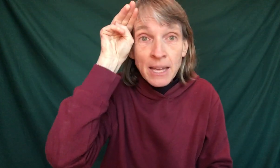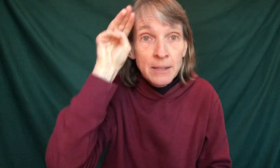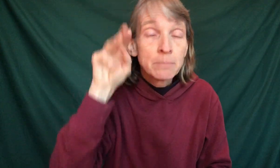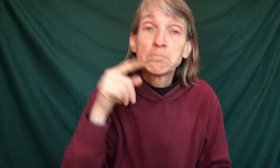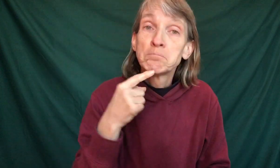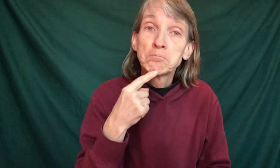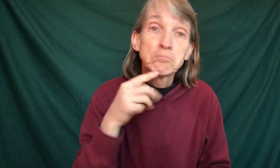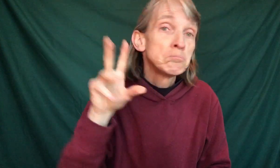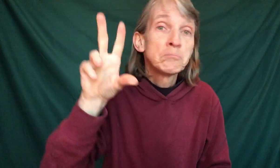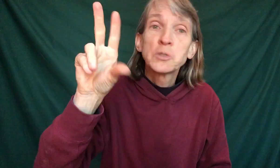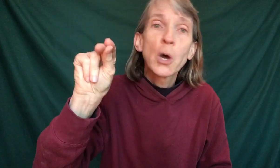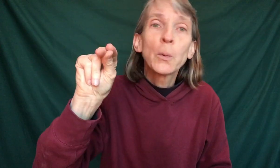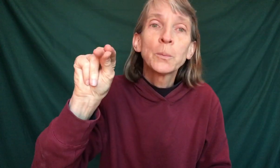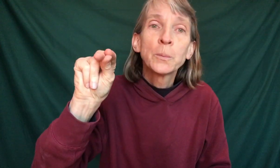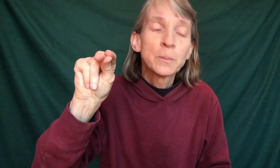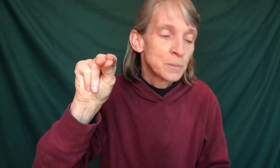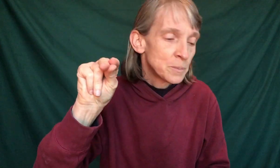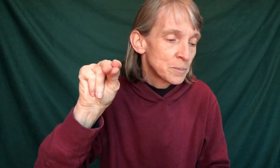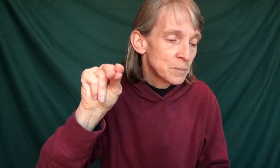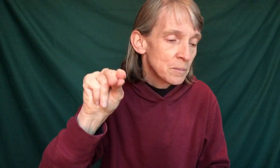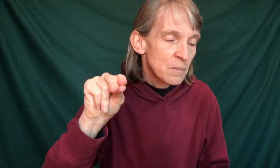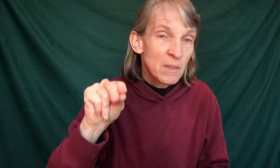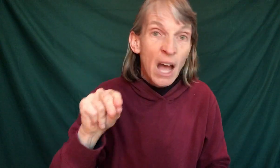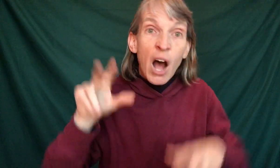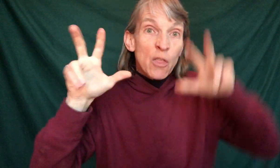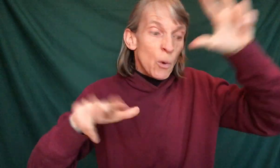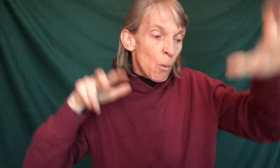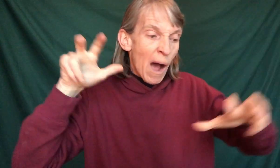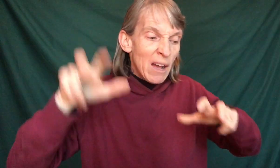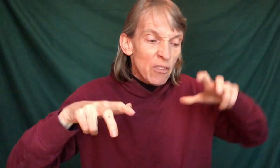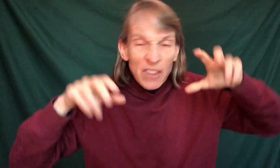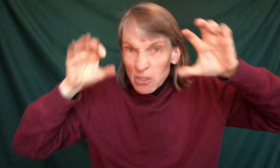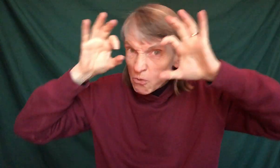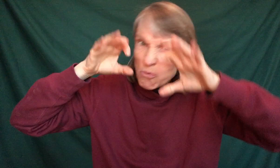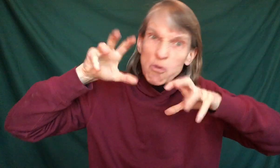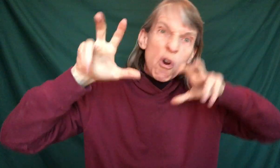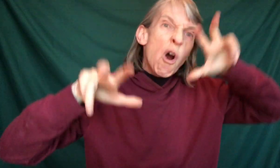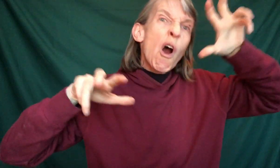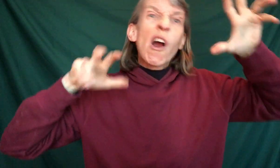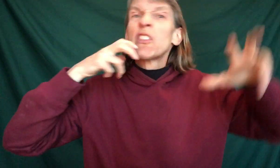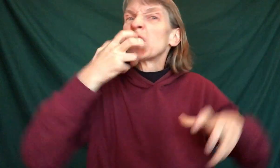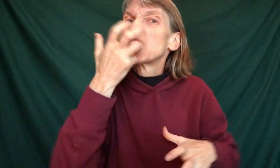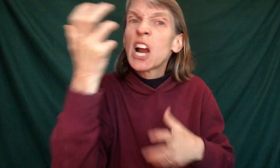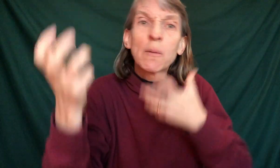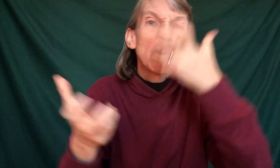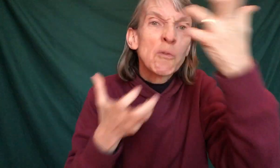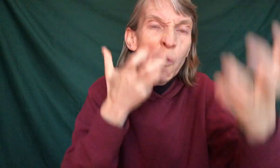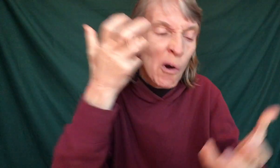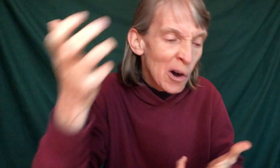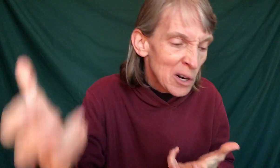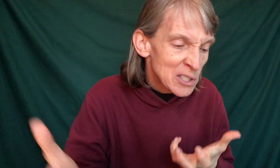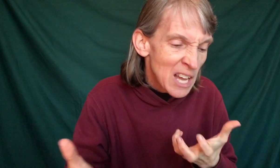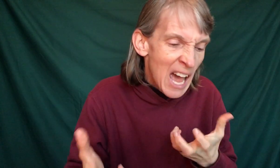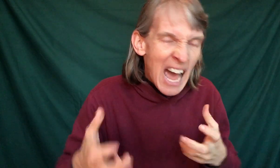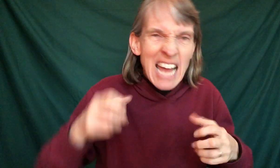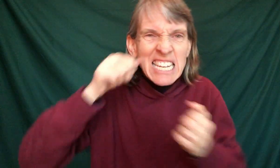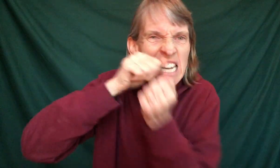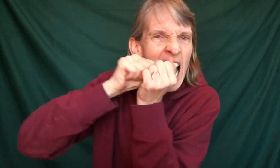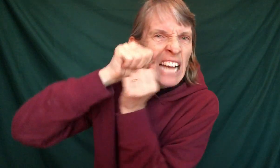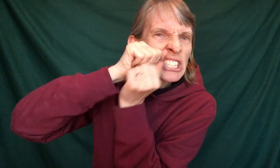said, "No." The wild things roared their terrible roars and gnashed